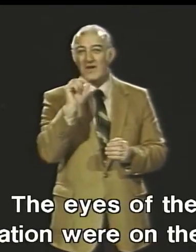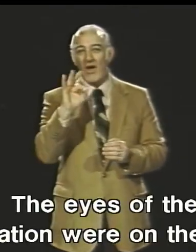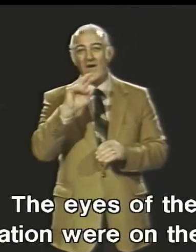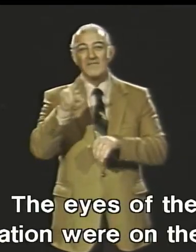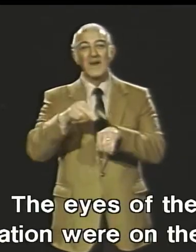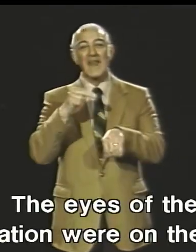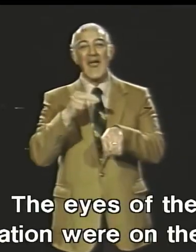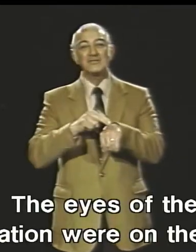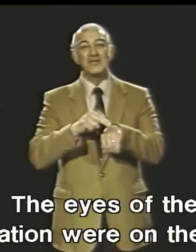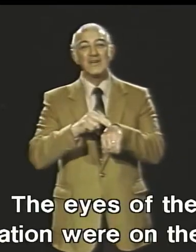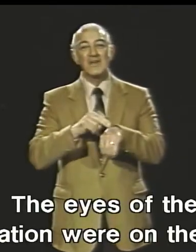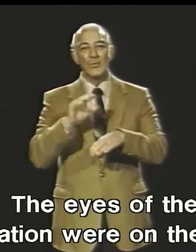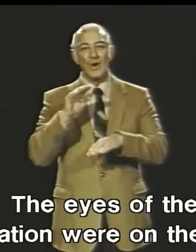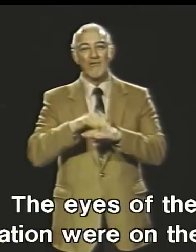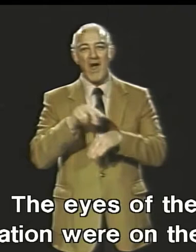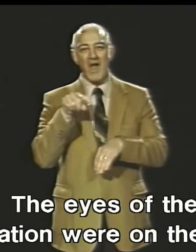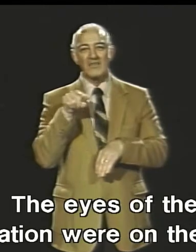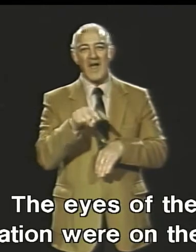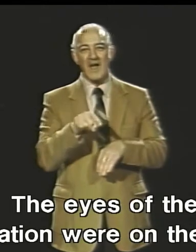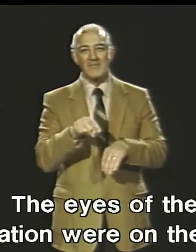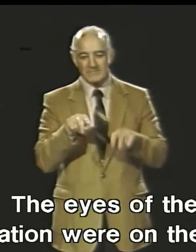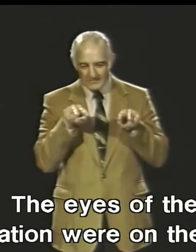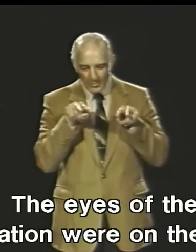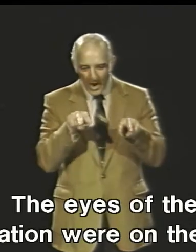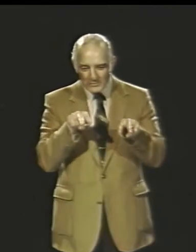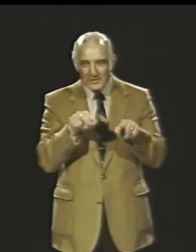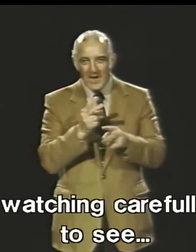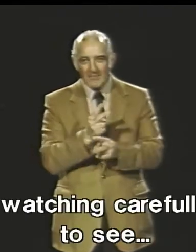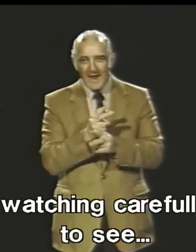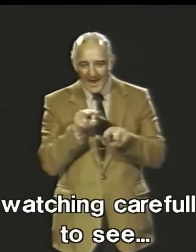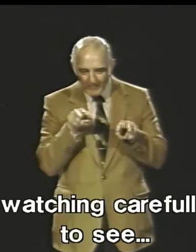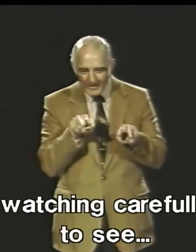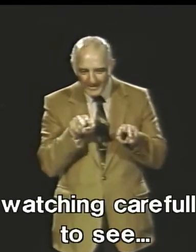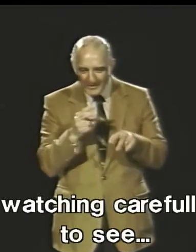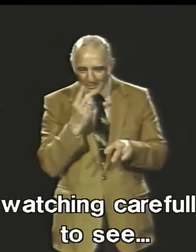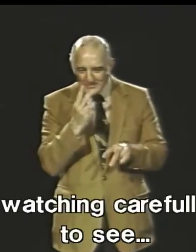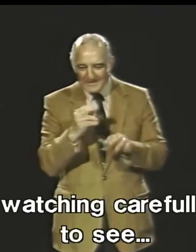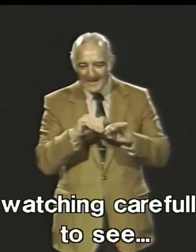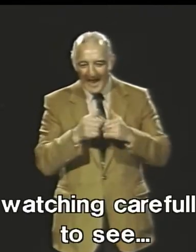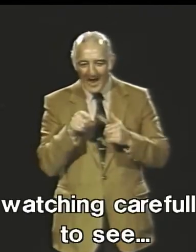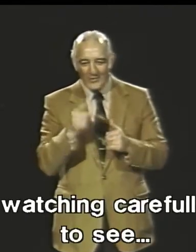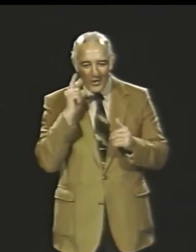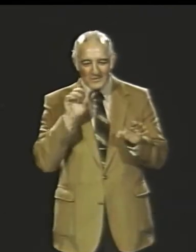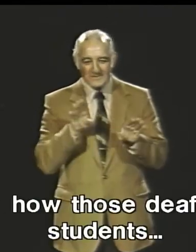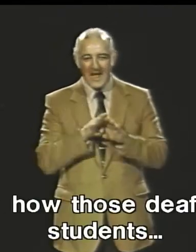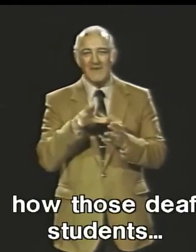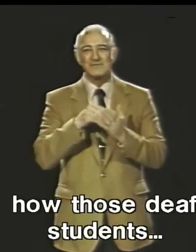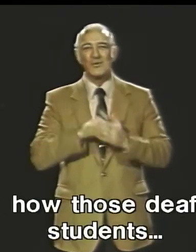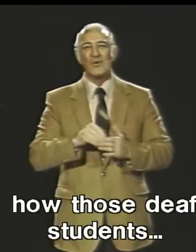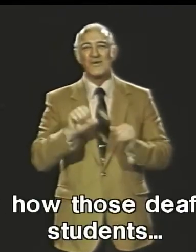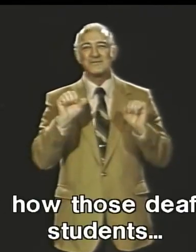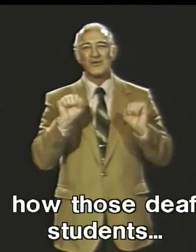and the eyes of the nation were on them, watching them carefully to see how those deaf